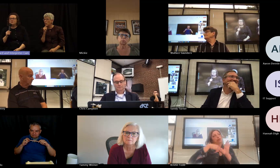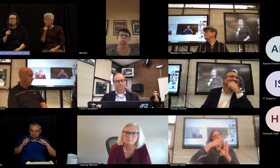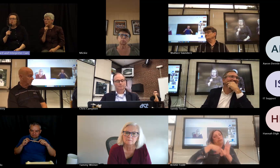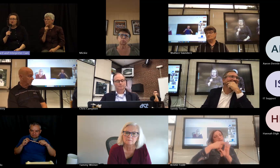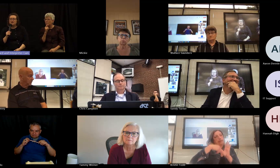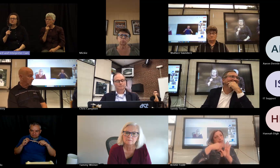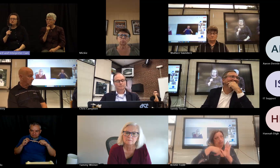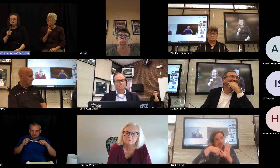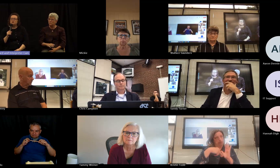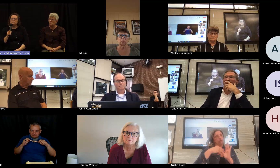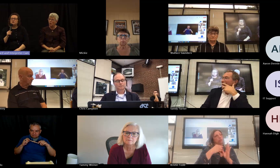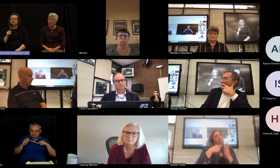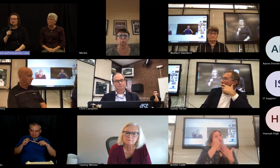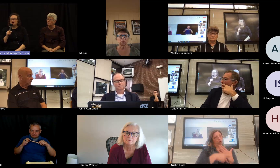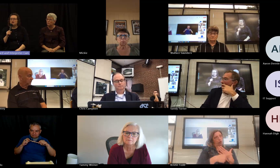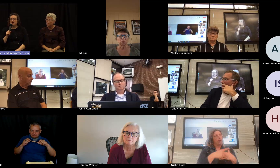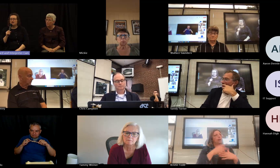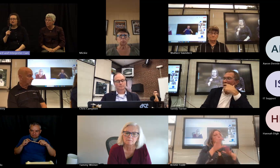So we're working to